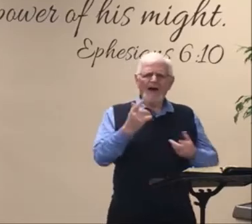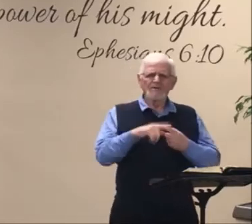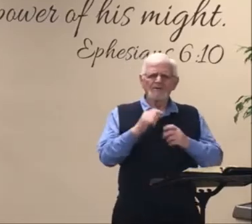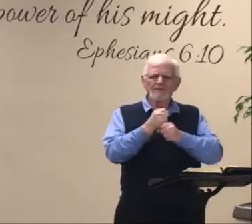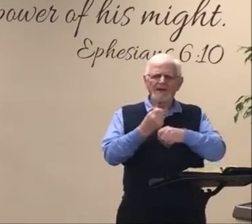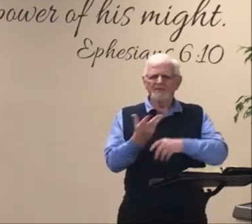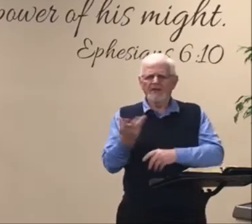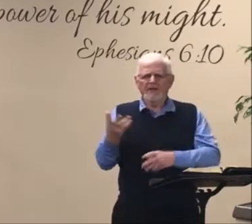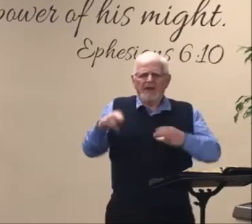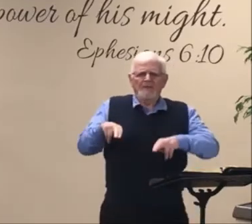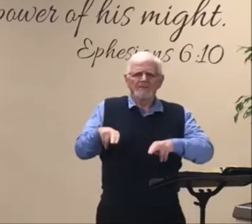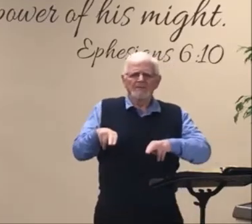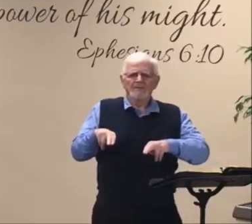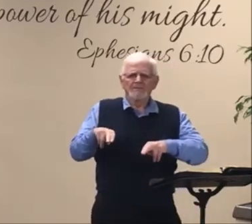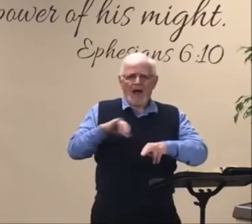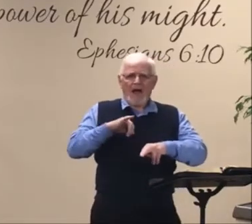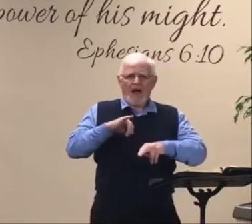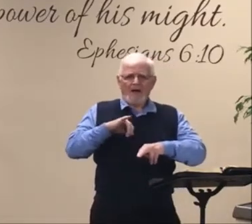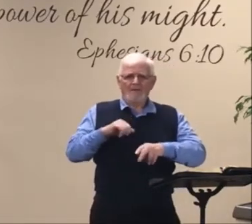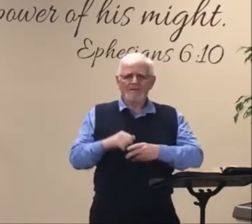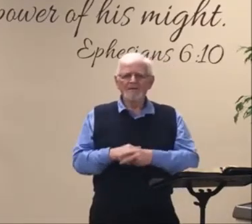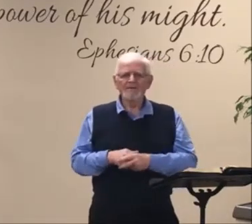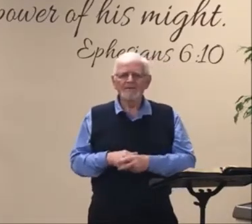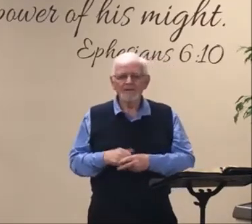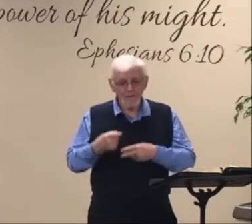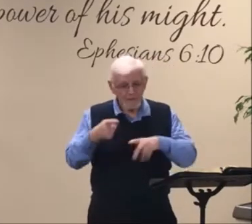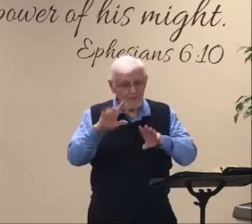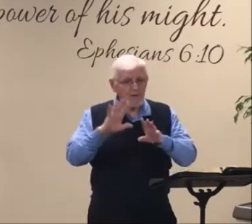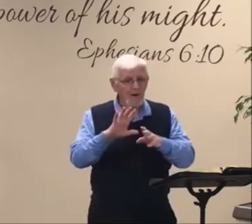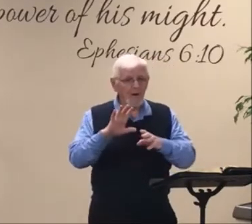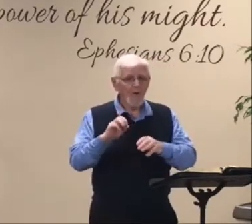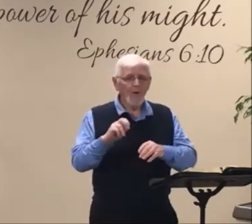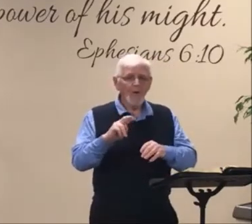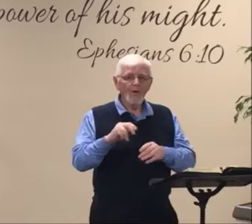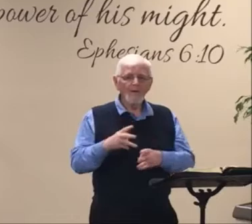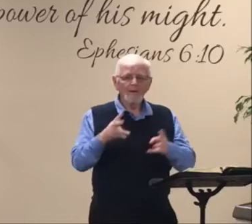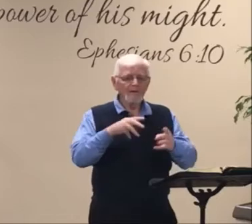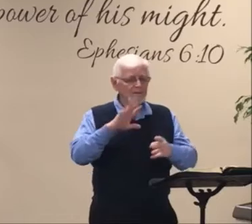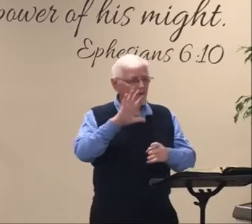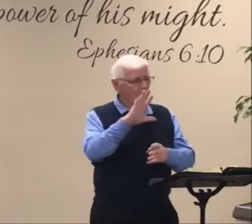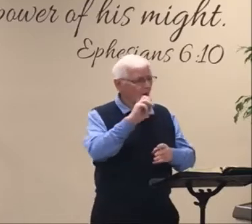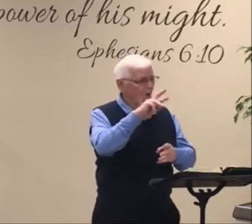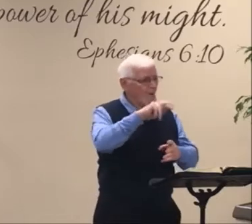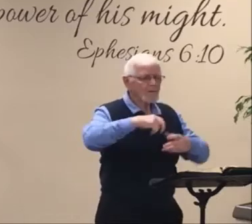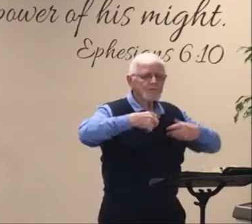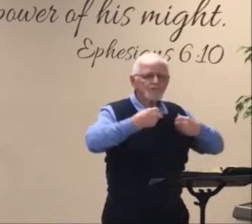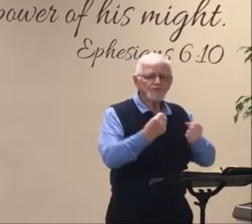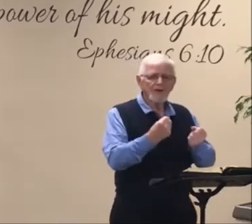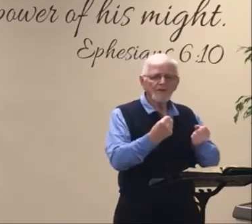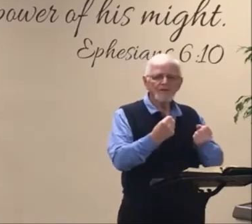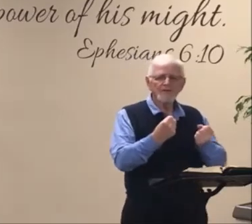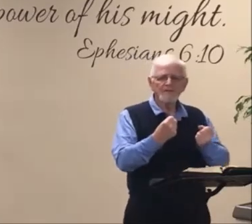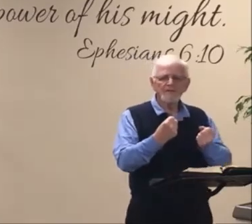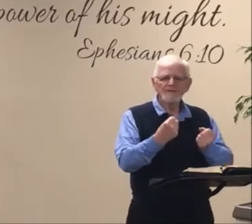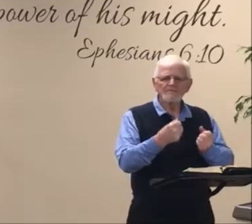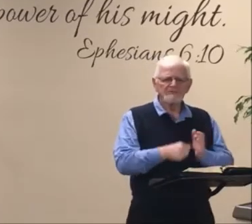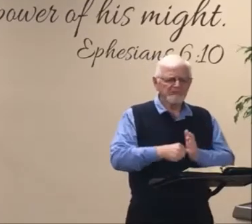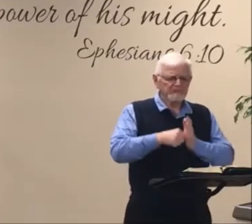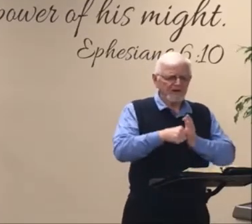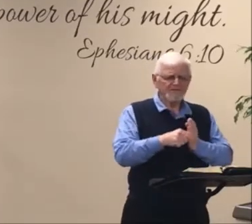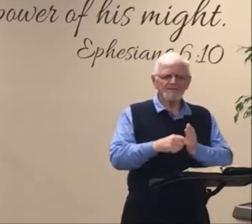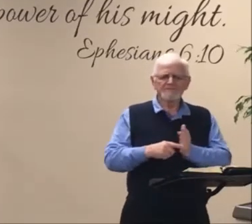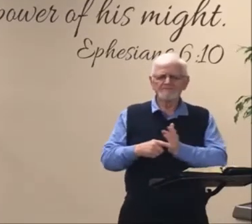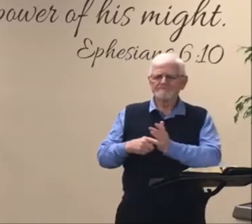happen. What happens when you go your own way? You do things in your own strength. You do things with an impressive